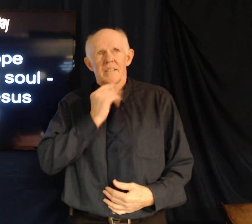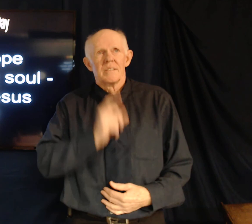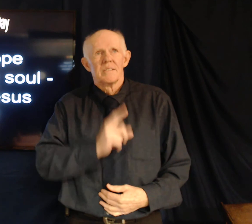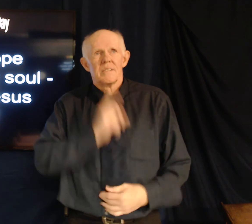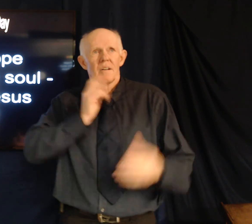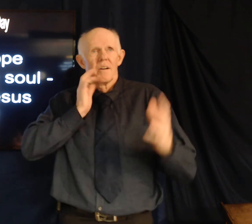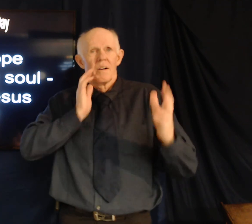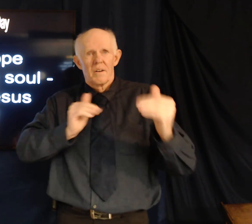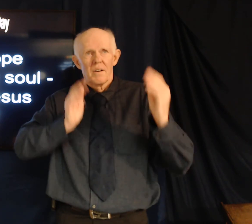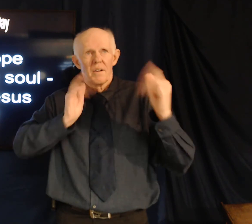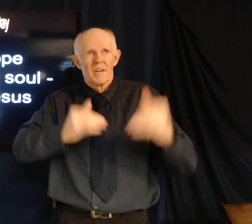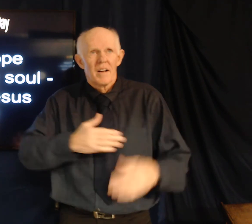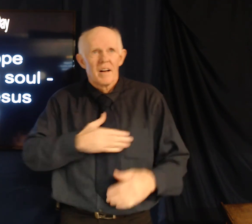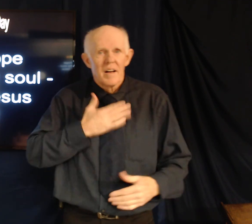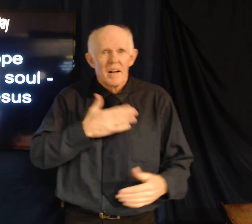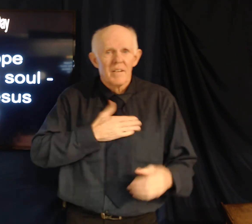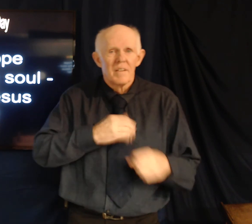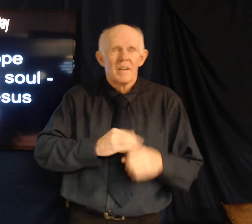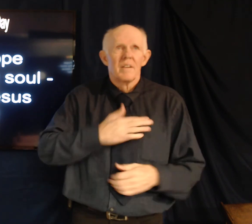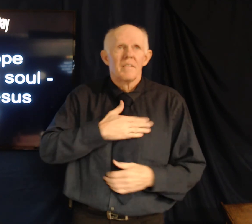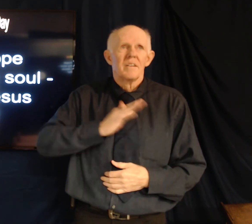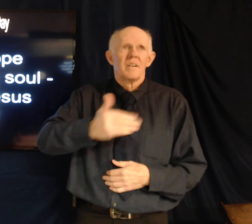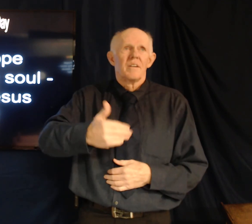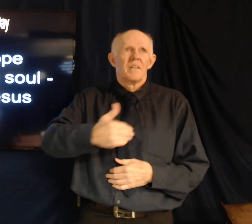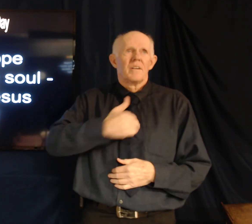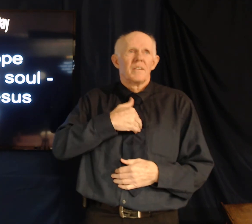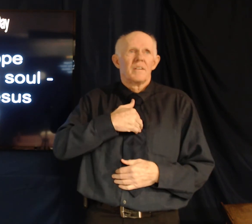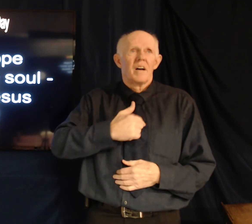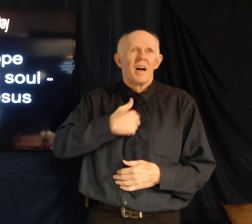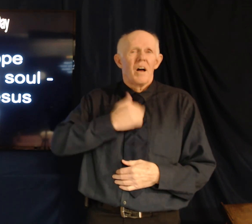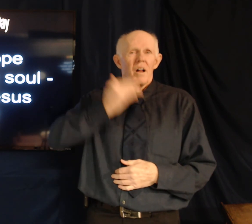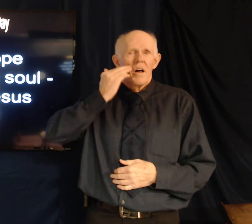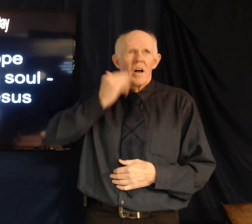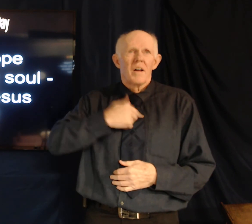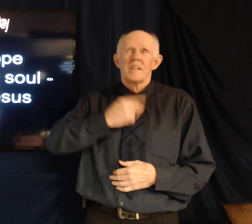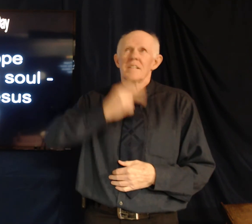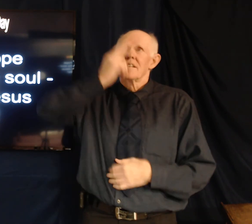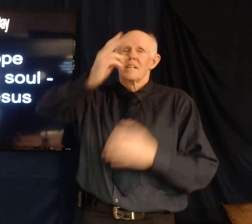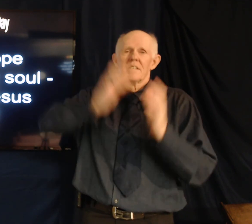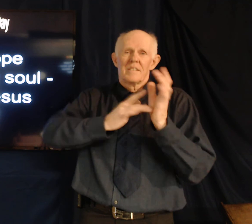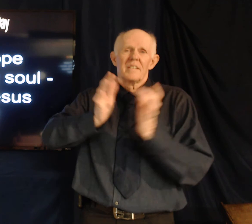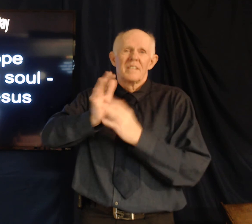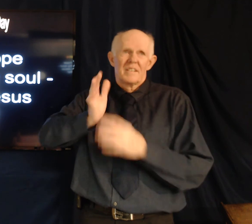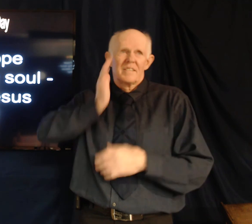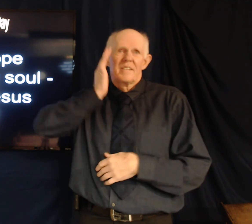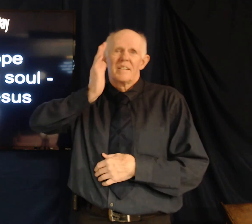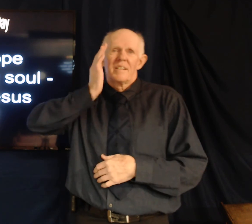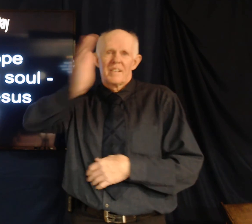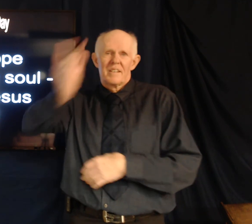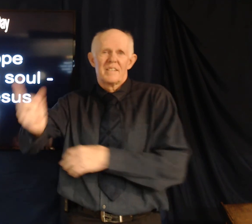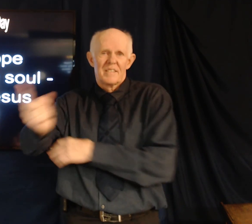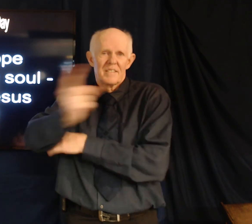sweet true hope that's happy in my soul i know i see jesus